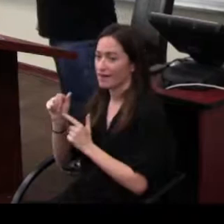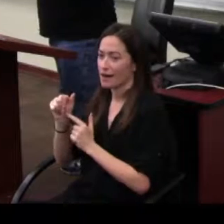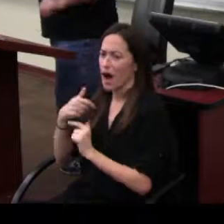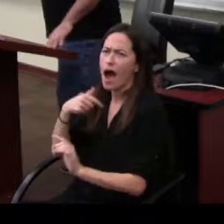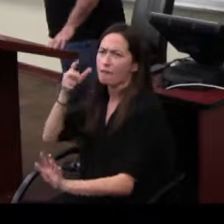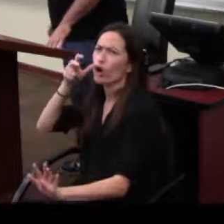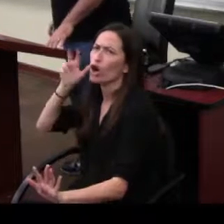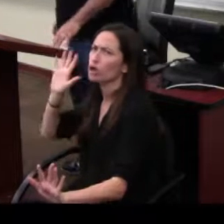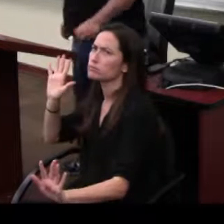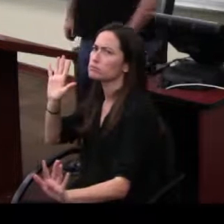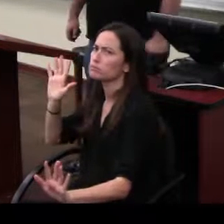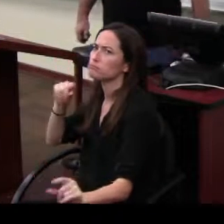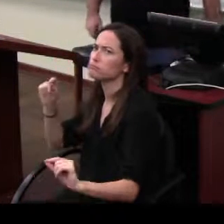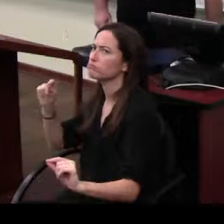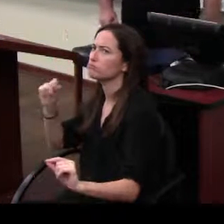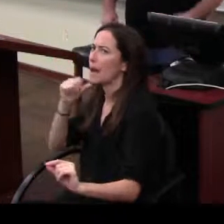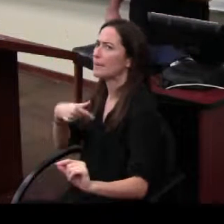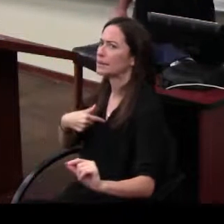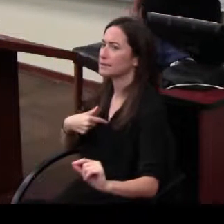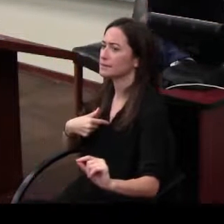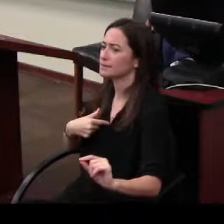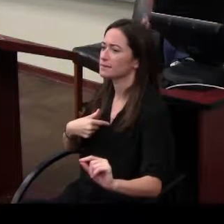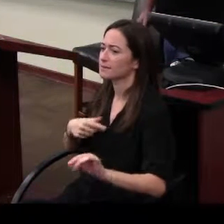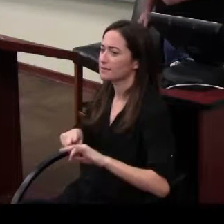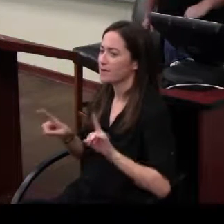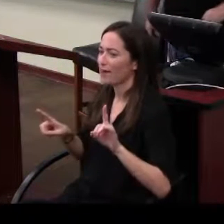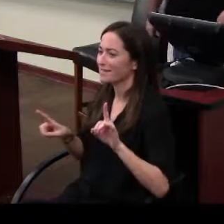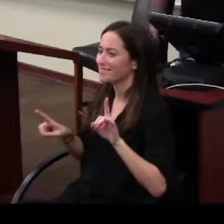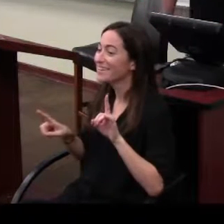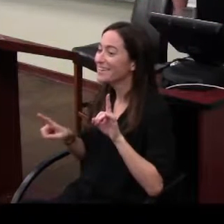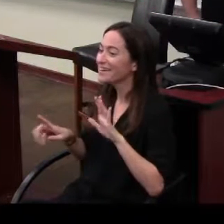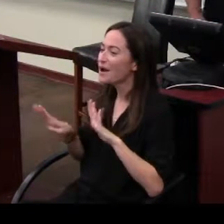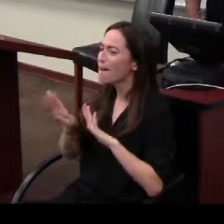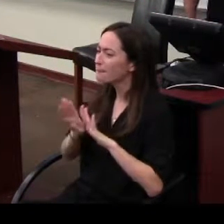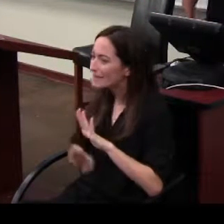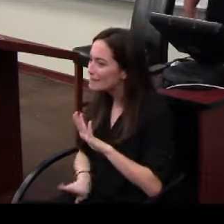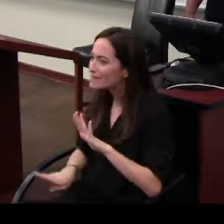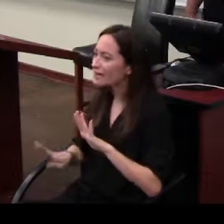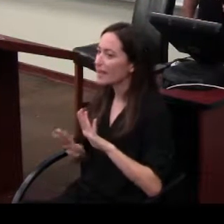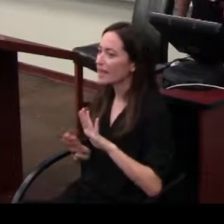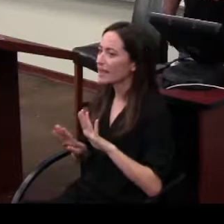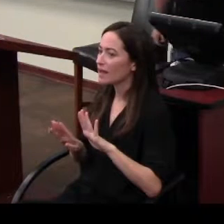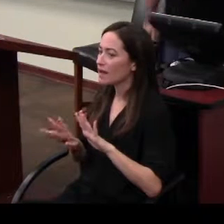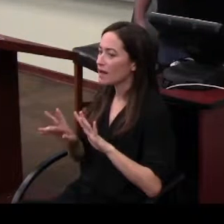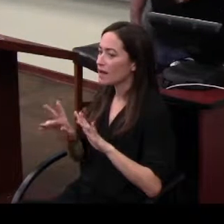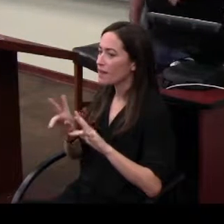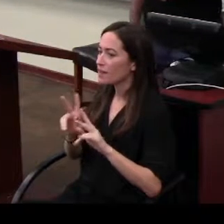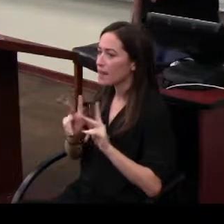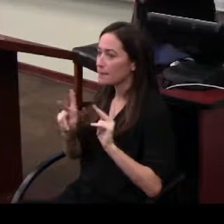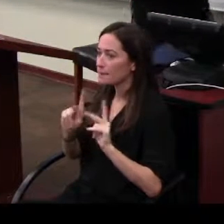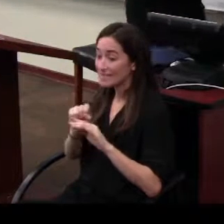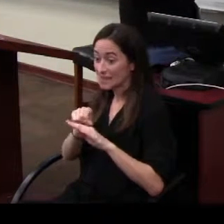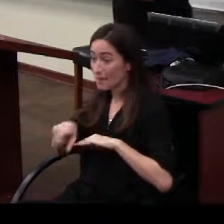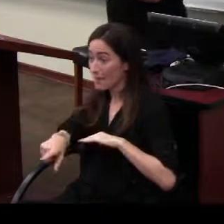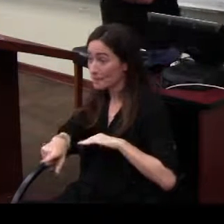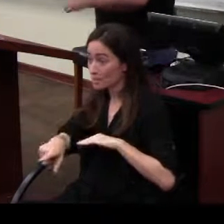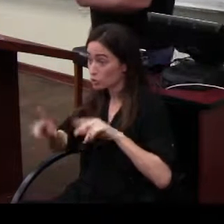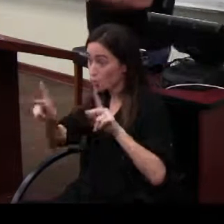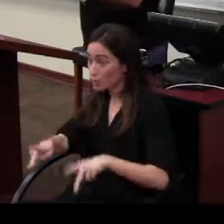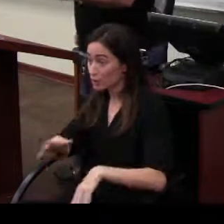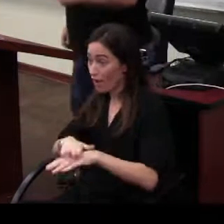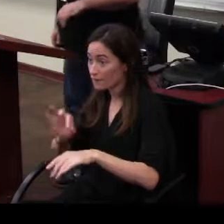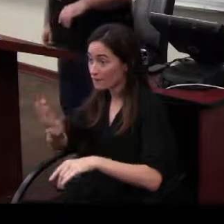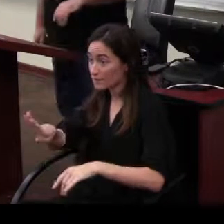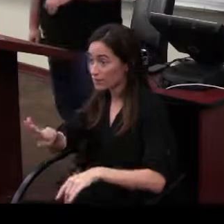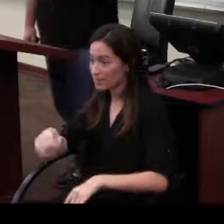I've heard this happens, okay? But basically, this is one of those sorts of things where they're hitting people up on Facebook through a messenger, and they're saying, hey, man, check